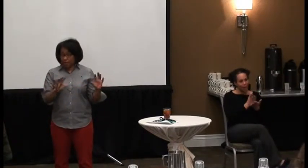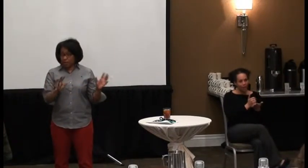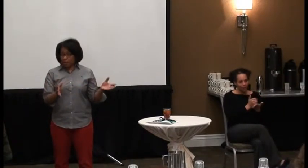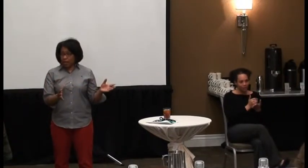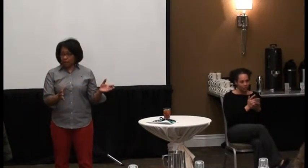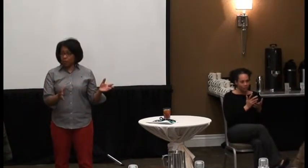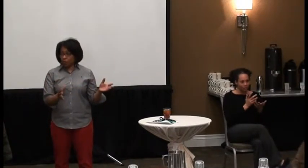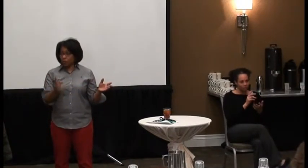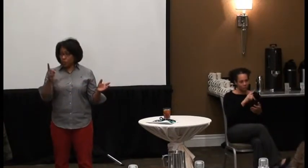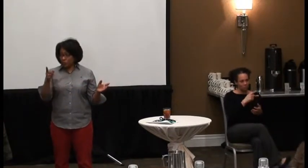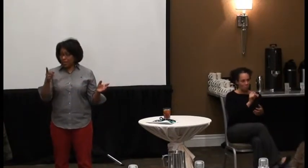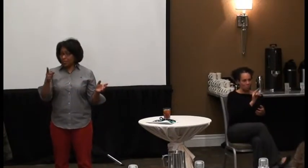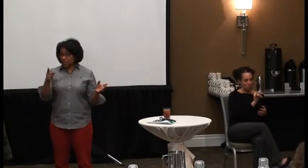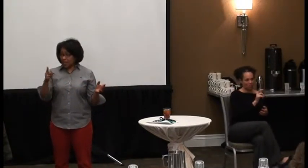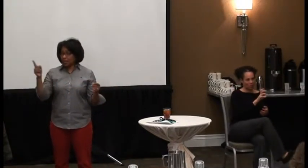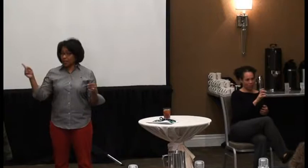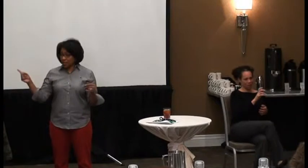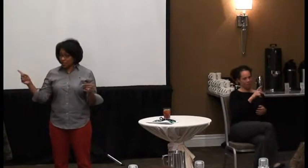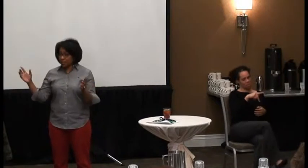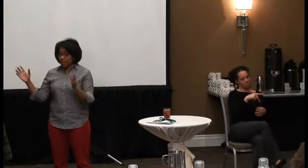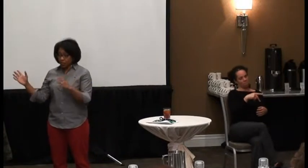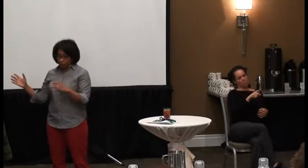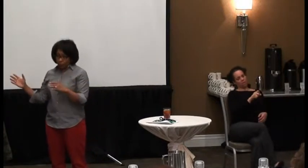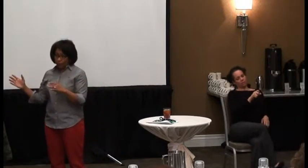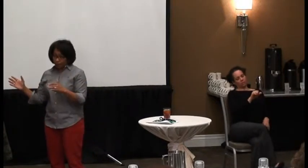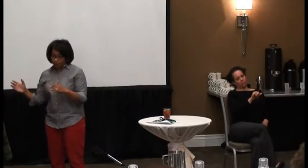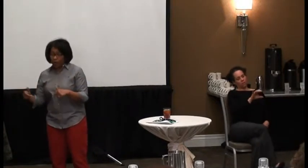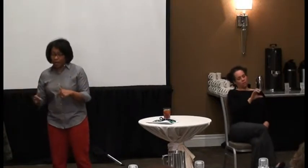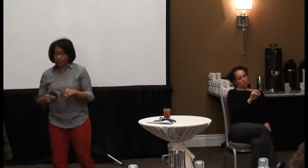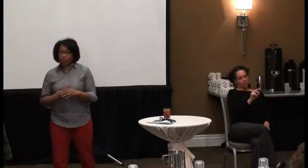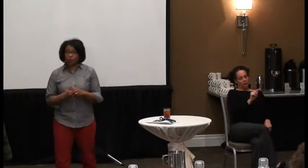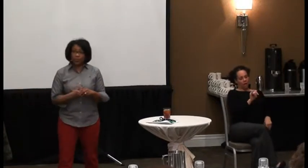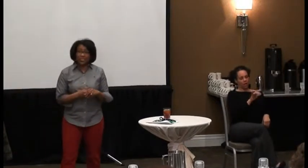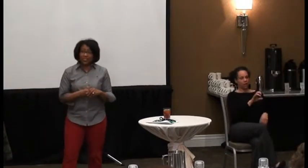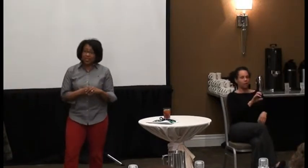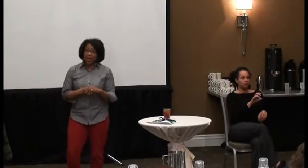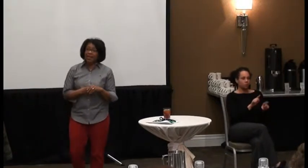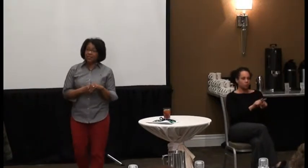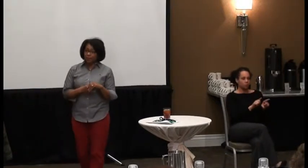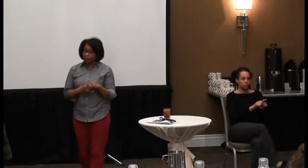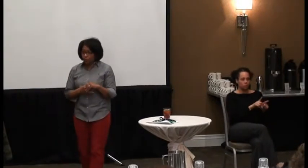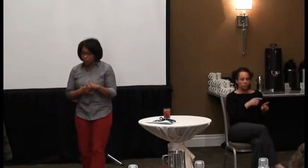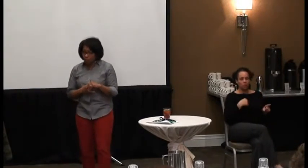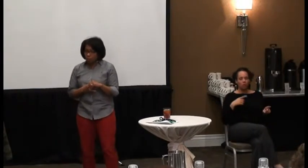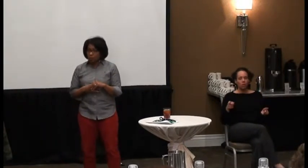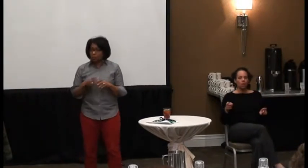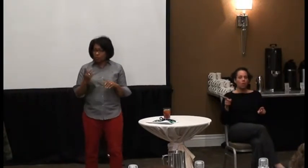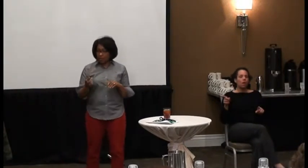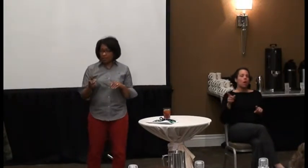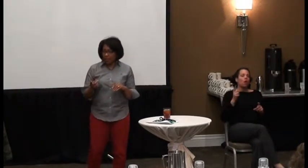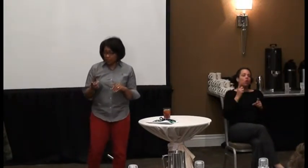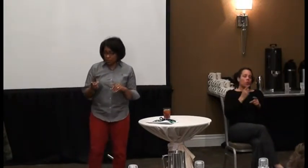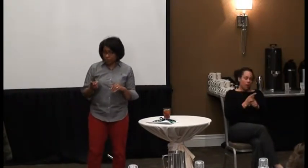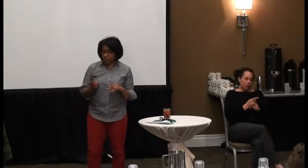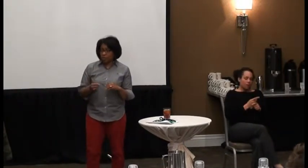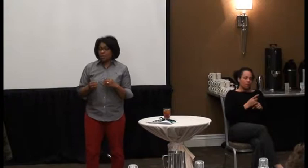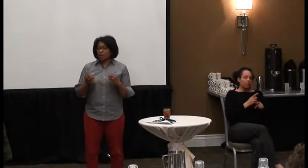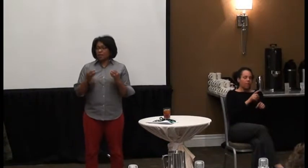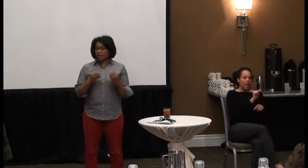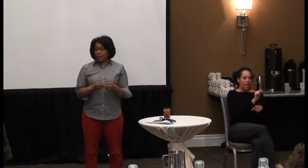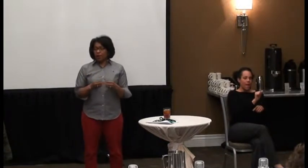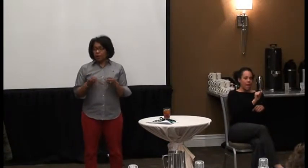effects. Right, yeah, so with those, that's the second group. Right, so the atypical mood